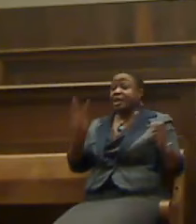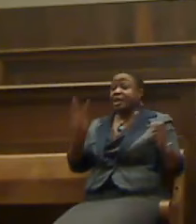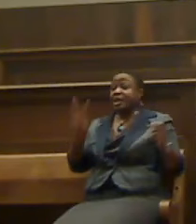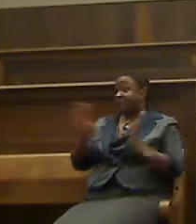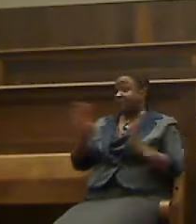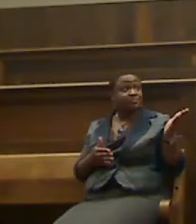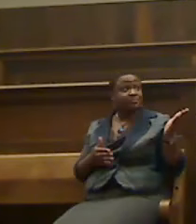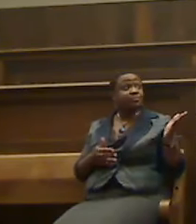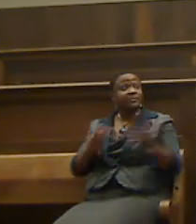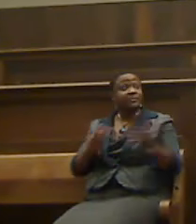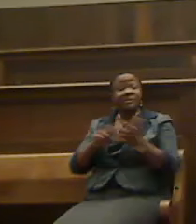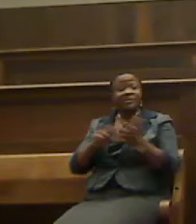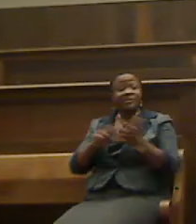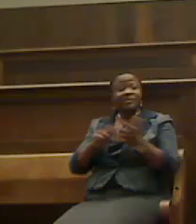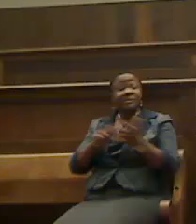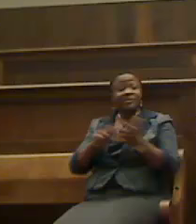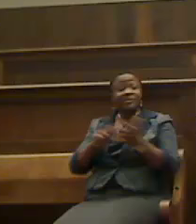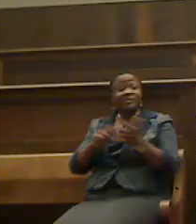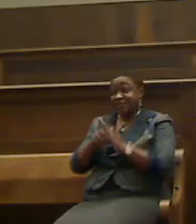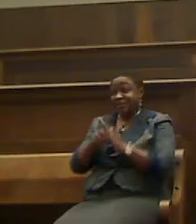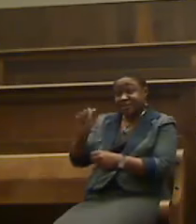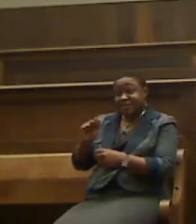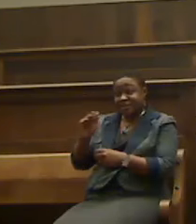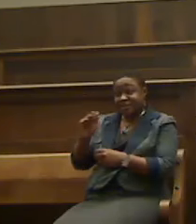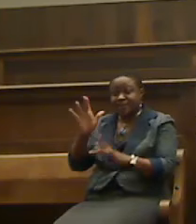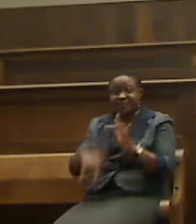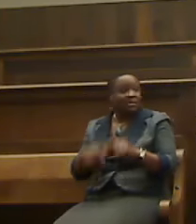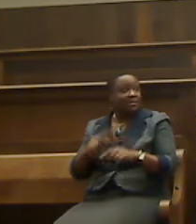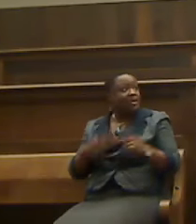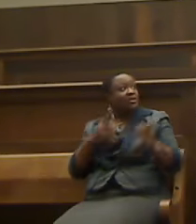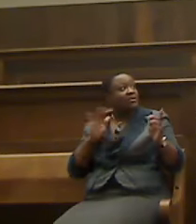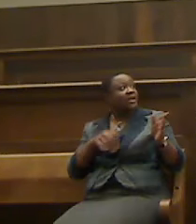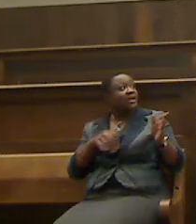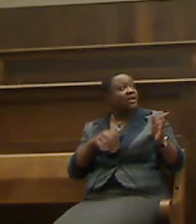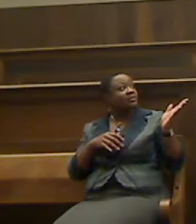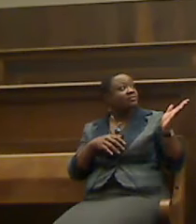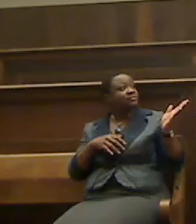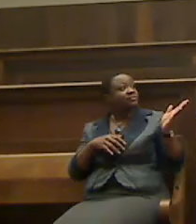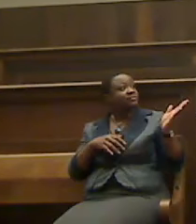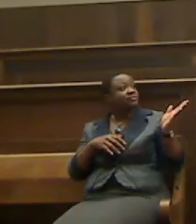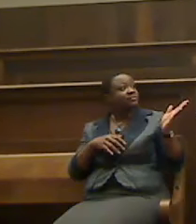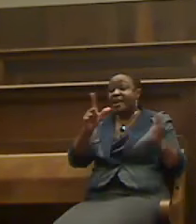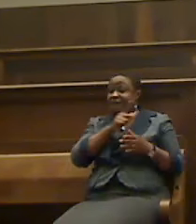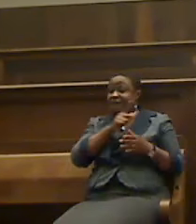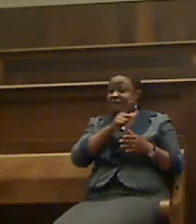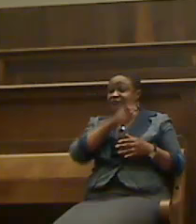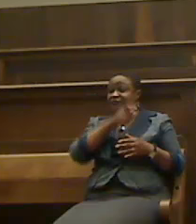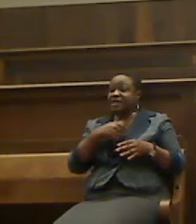there's 6 years missing of data, but the left side has the summary for the